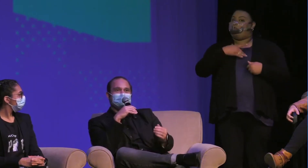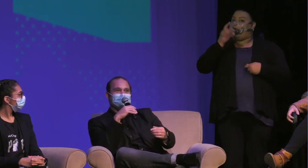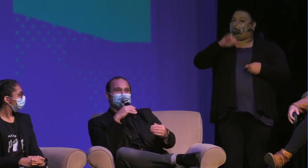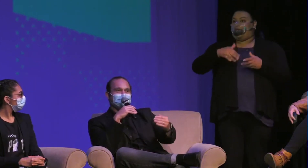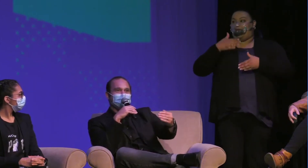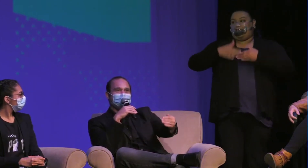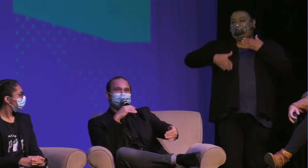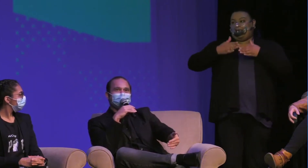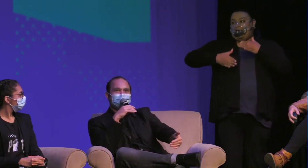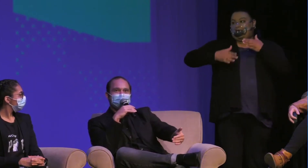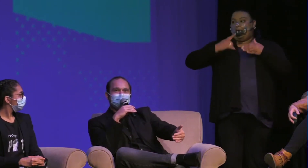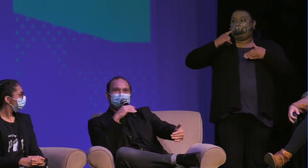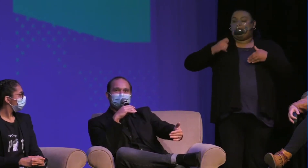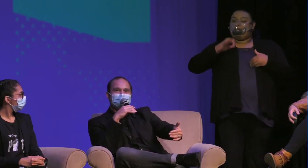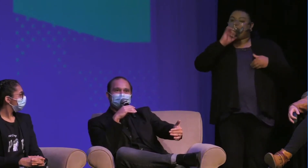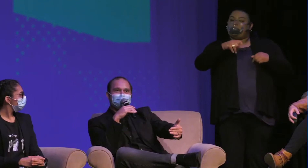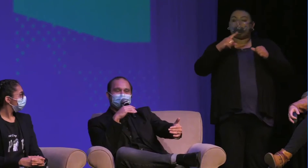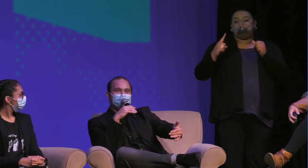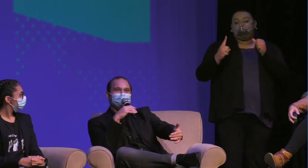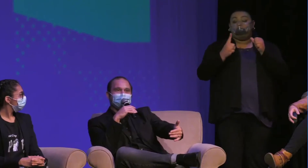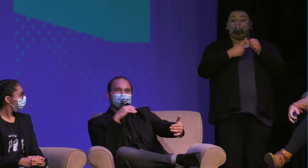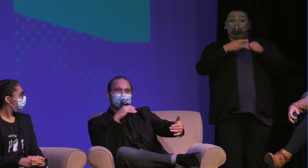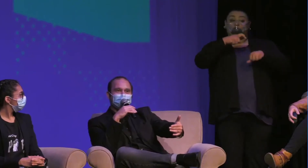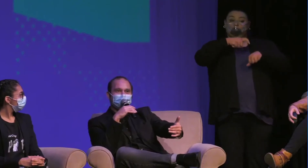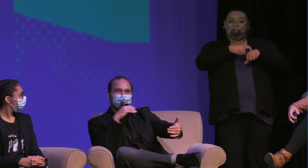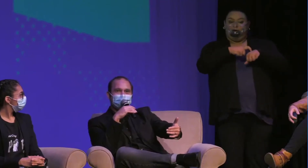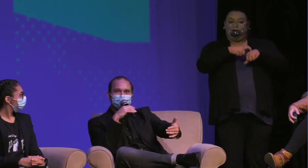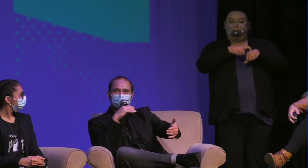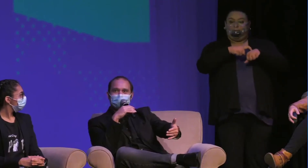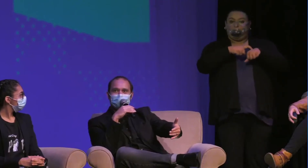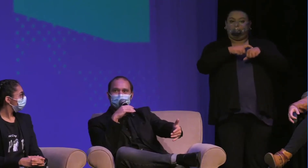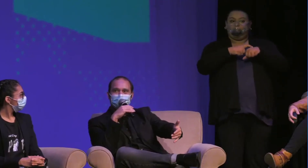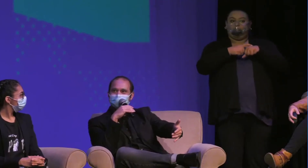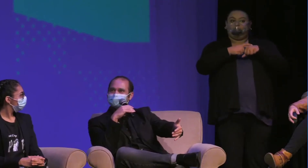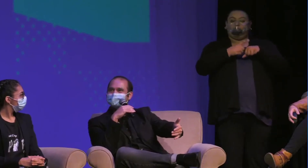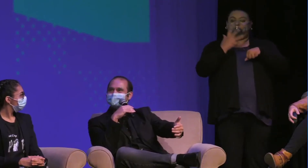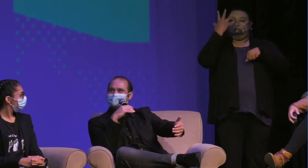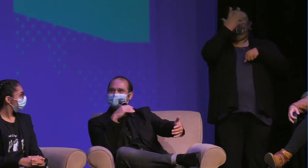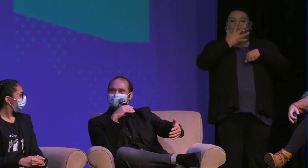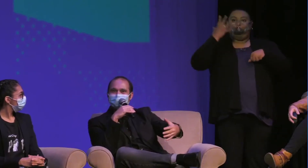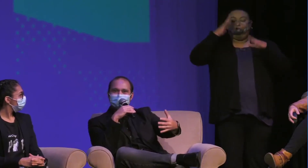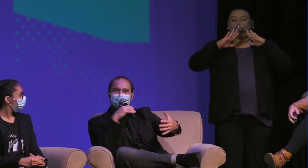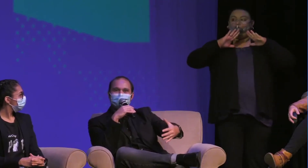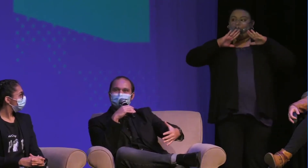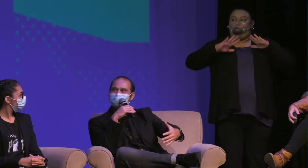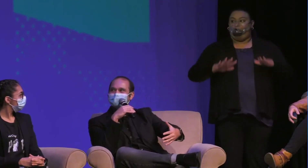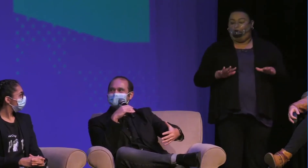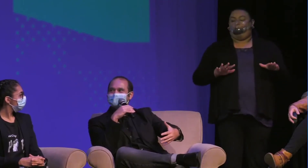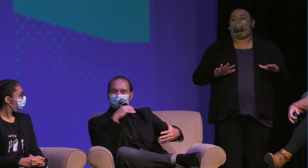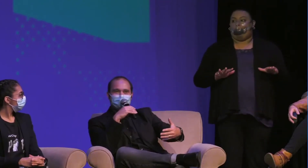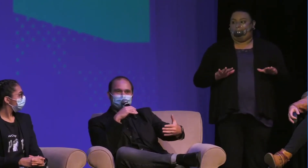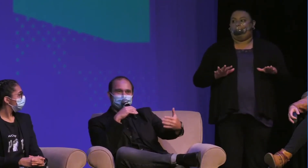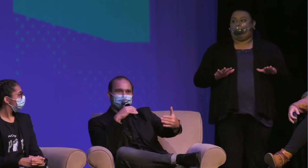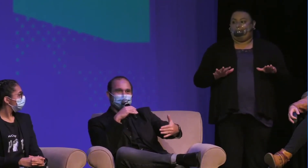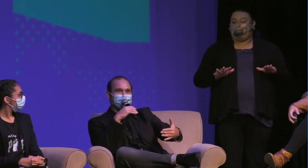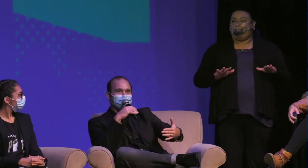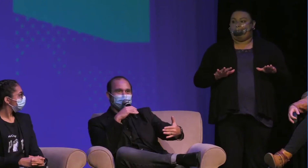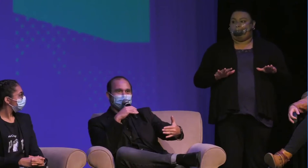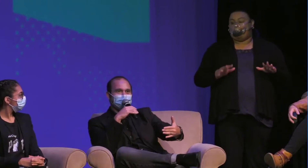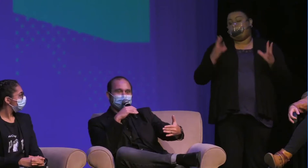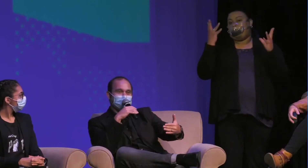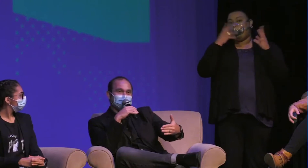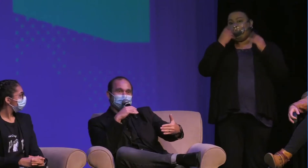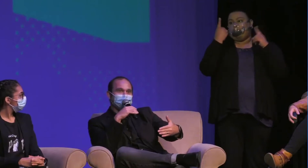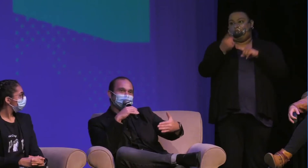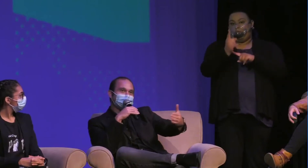was like the first time that he looked really, truly calm and settled. So I thought it was like a beautiful